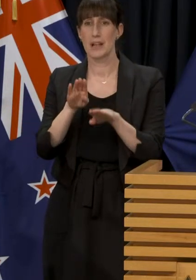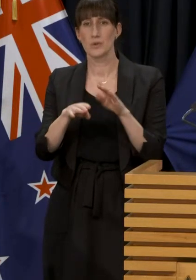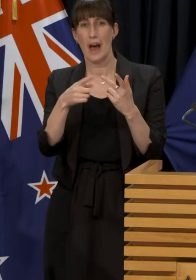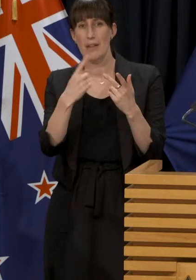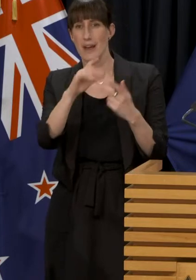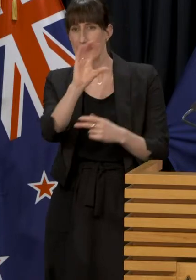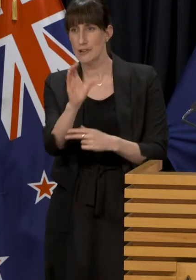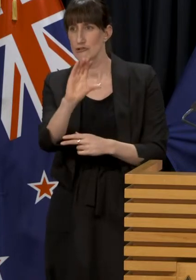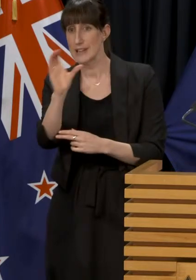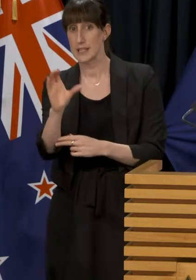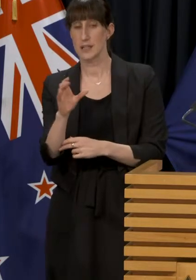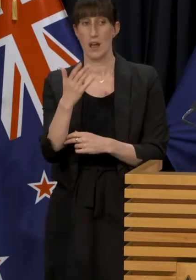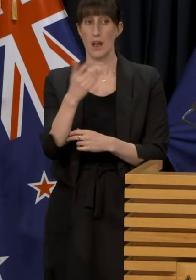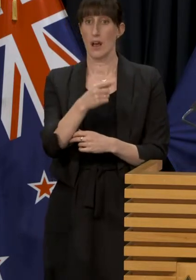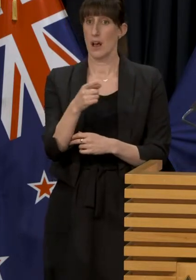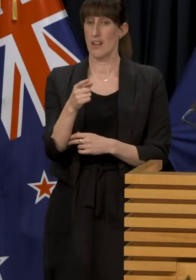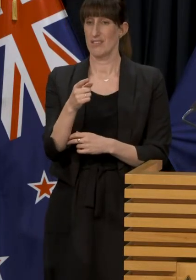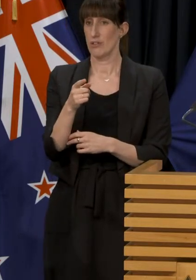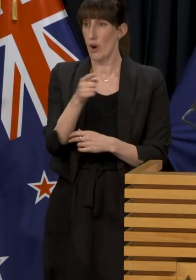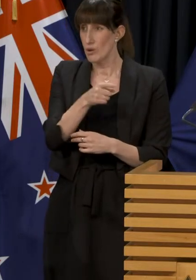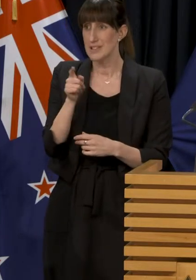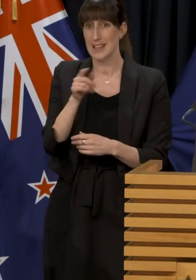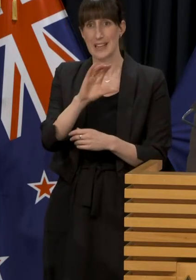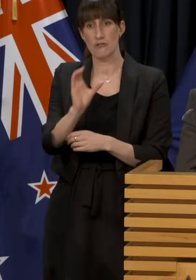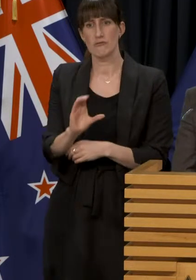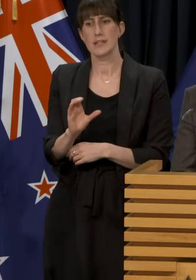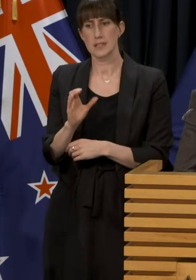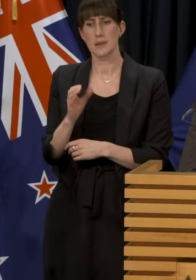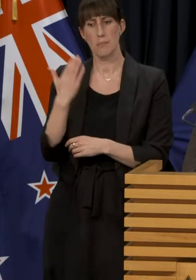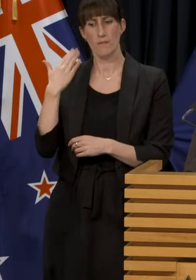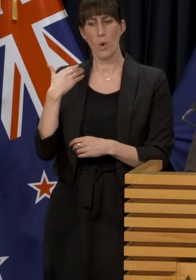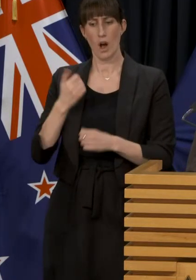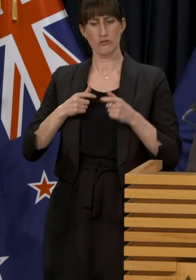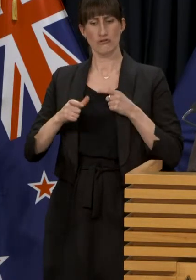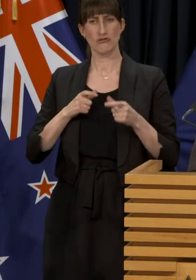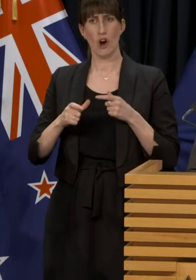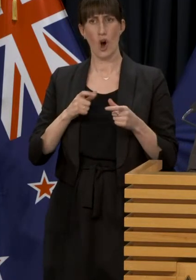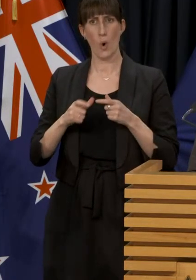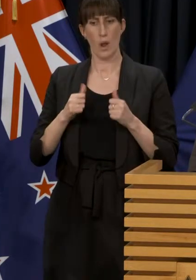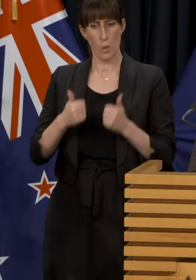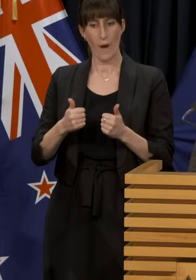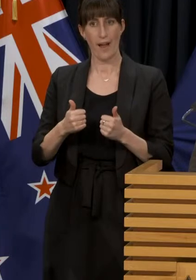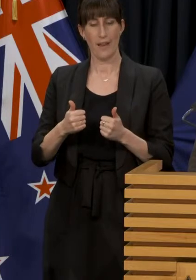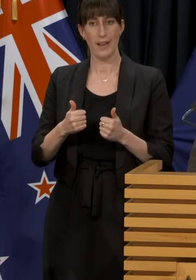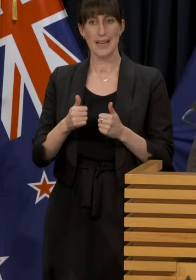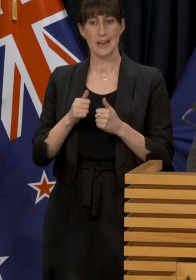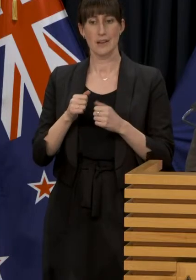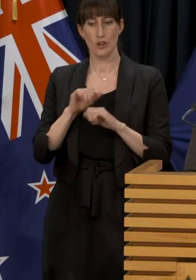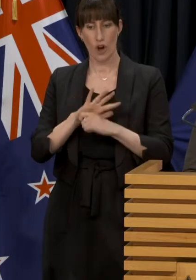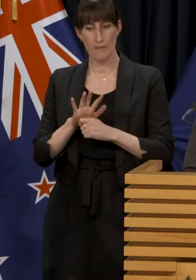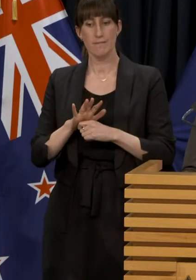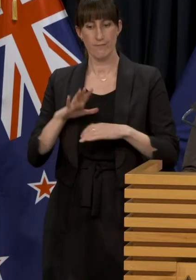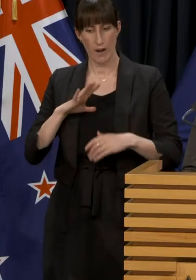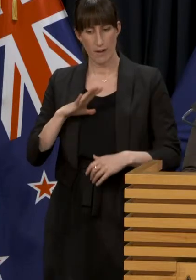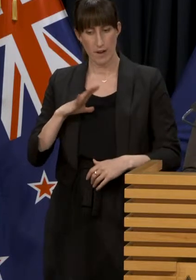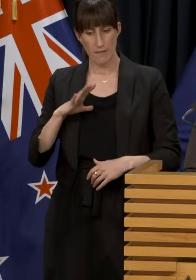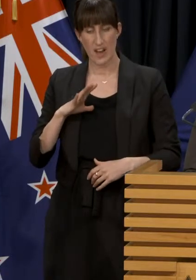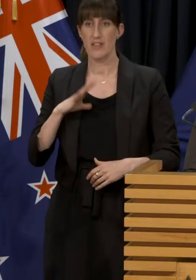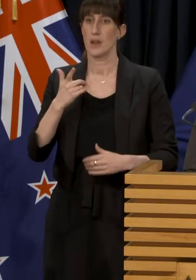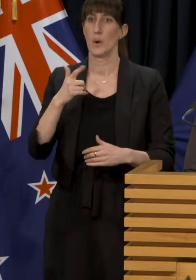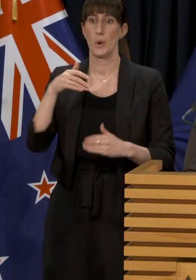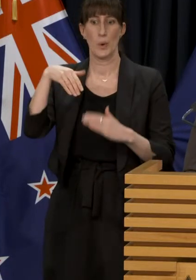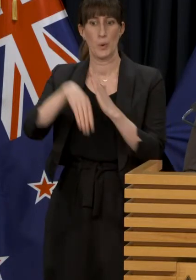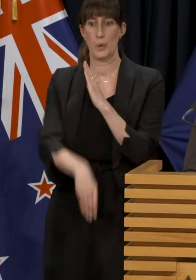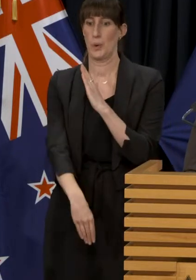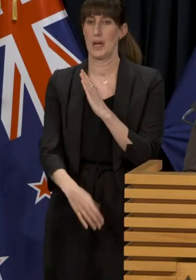where there has been quite a significant resurgence, and we have worked too hard to let that happen here. There was